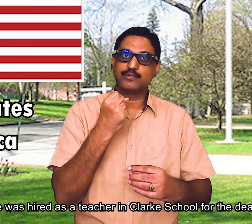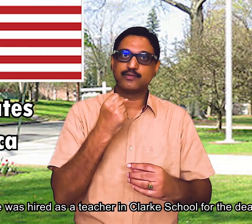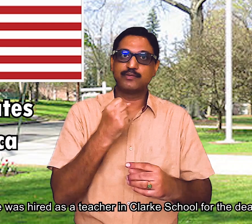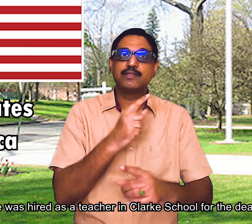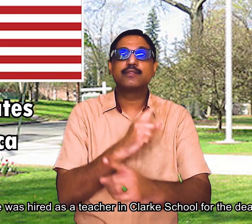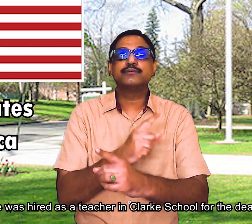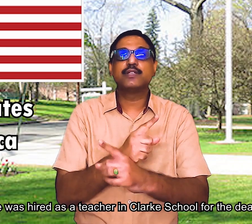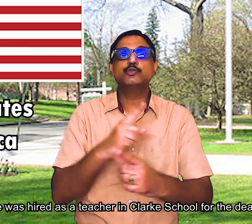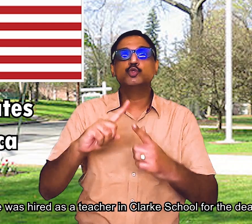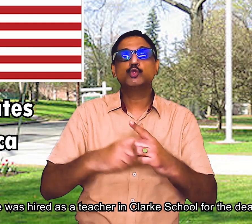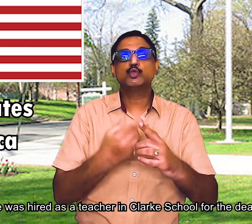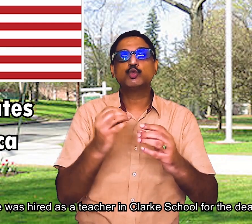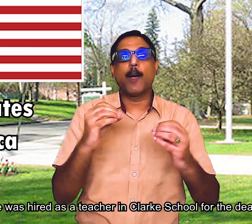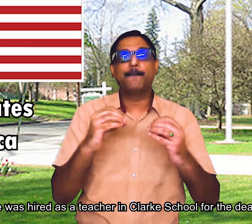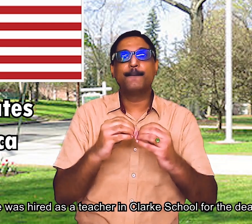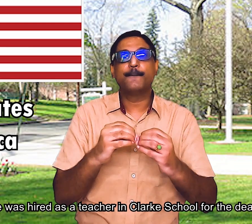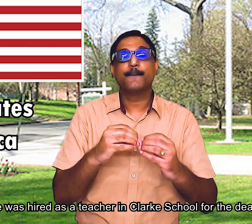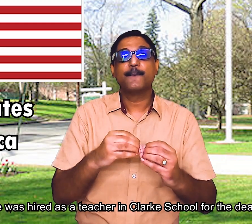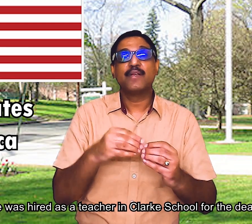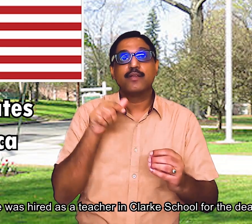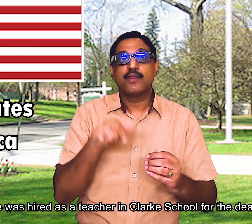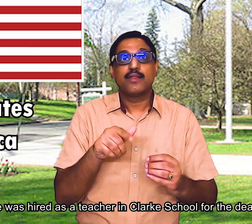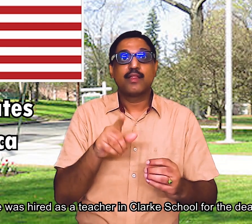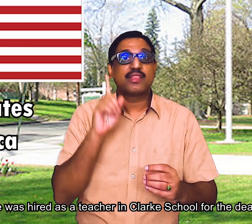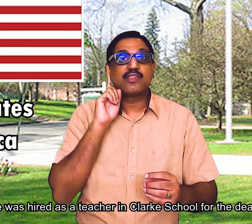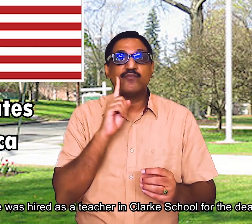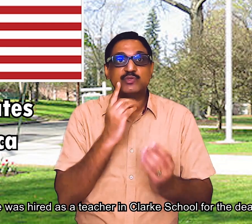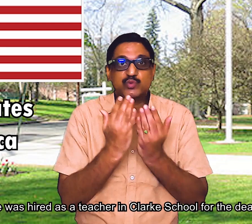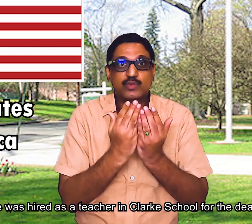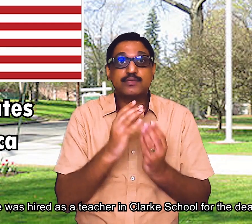He was hired as a teacher in Clark School for the Deaf.